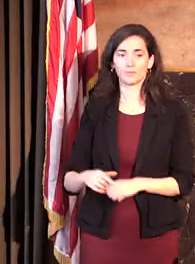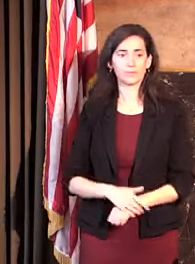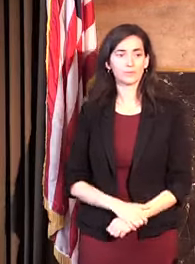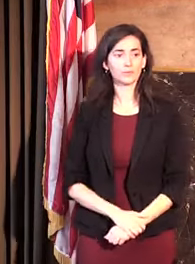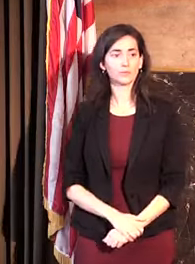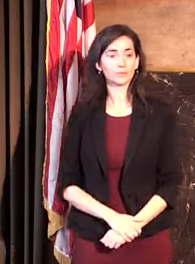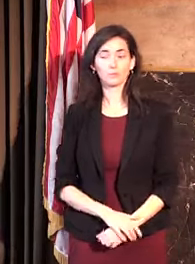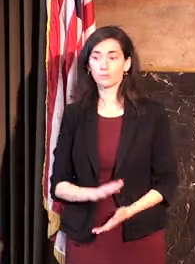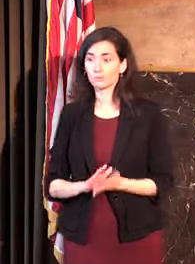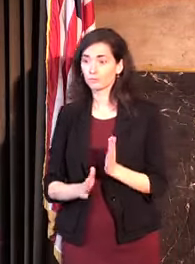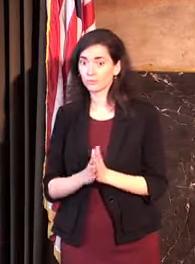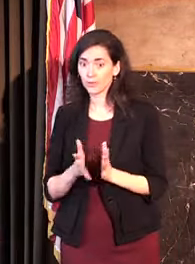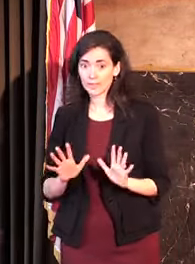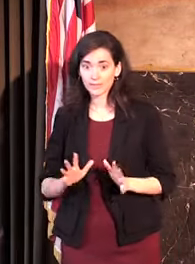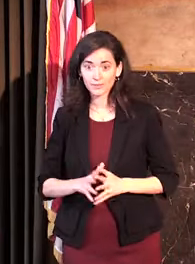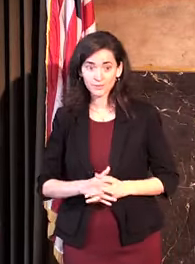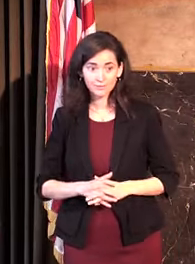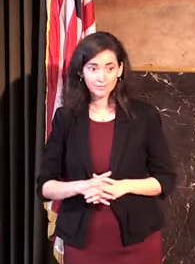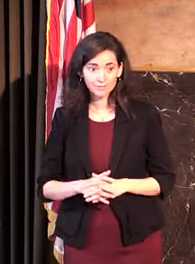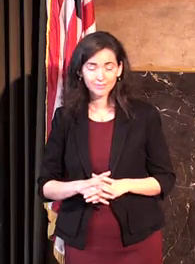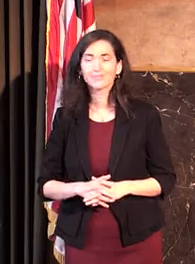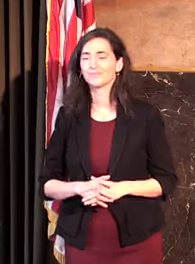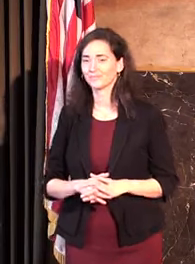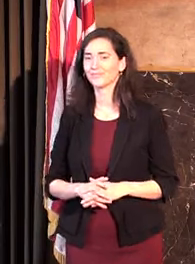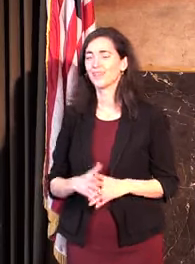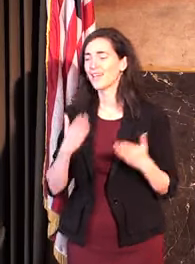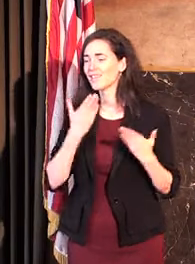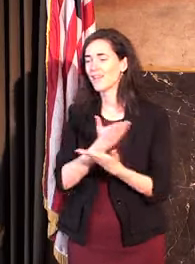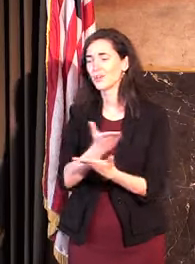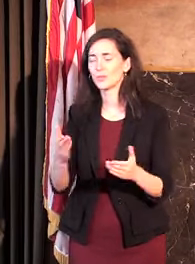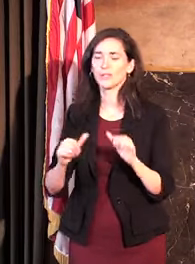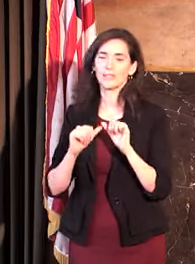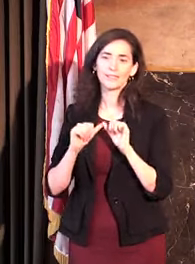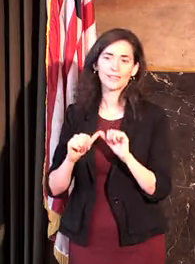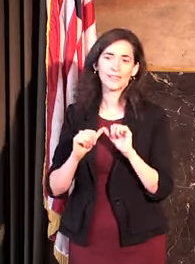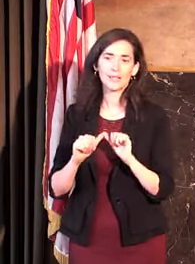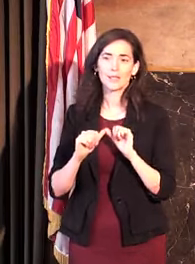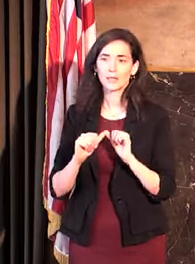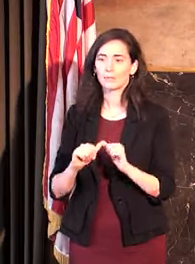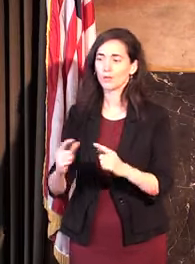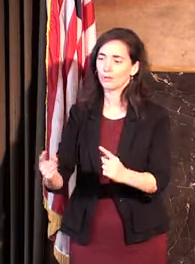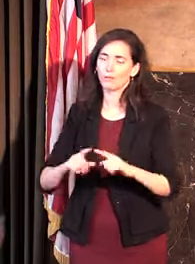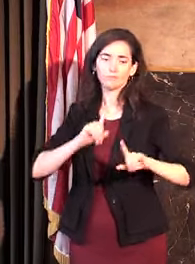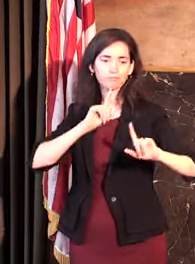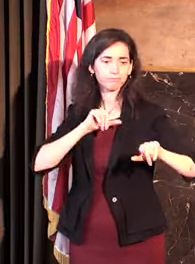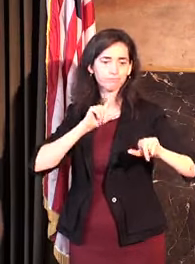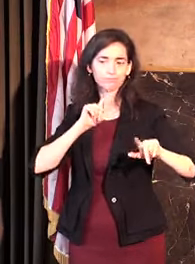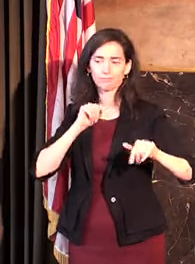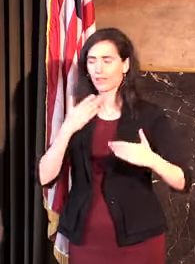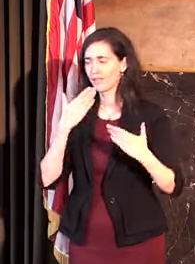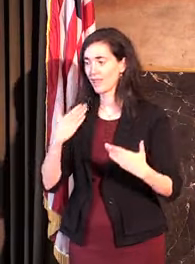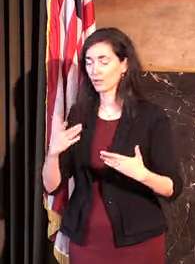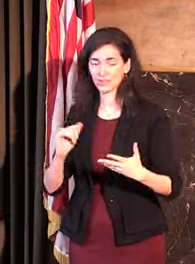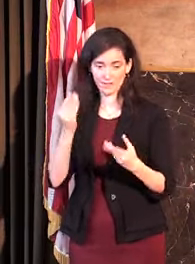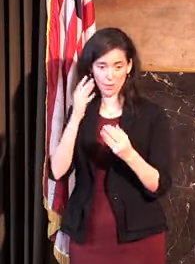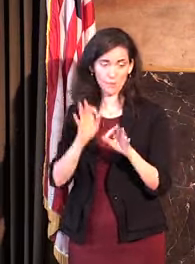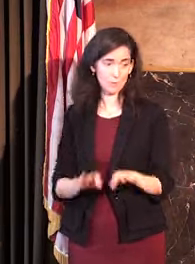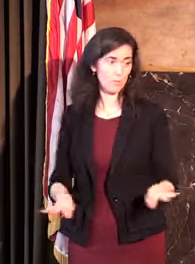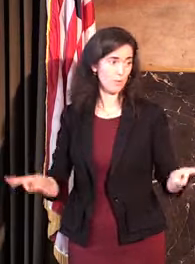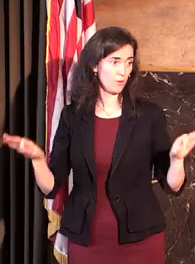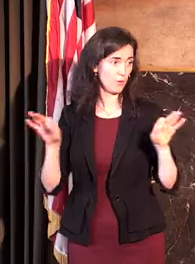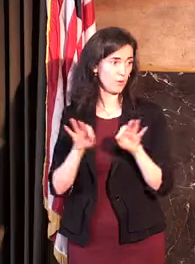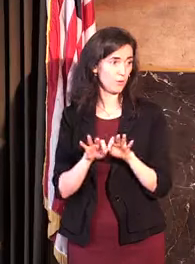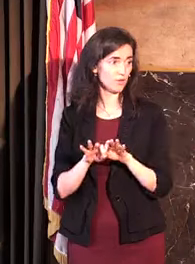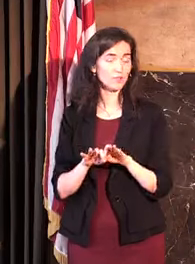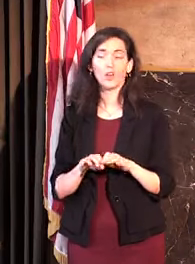Or was that it? Look, I want to thank you all for continuing to cover. This is obviously very important. And I want to